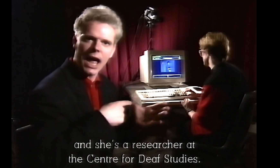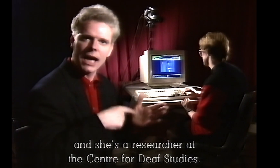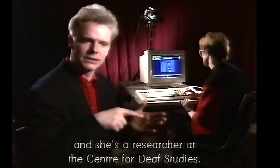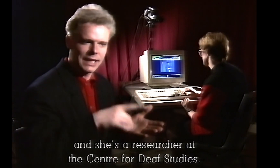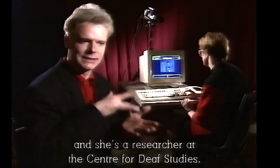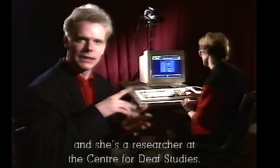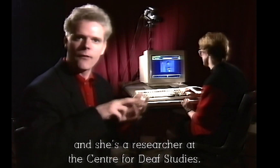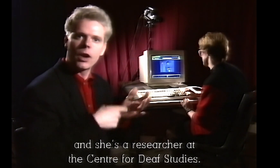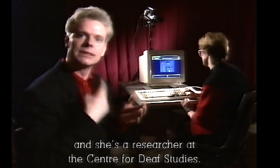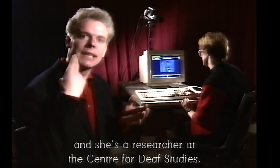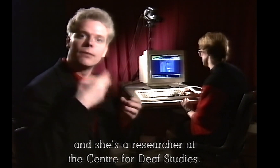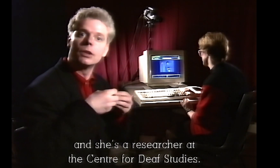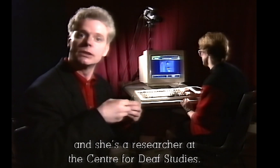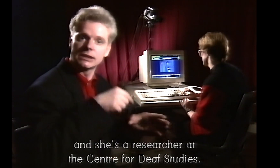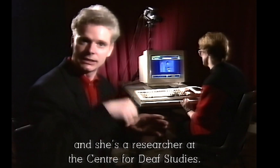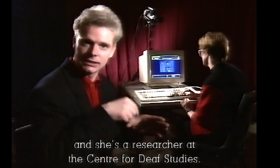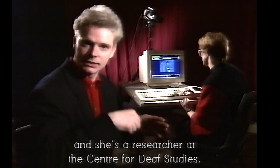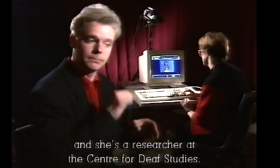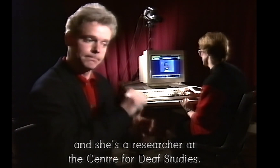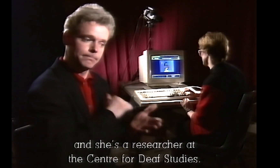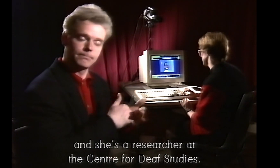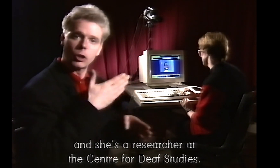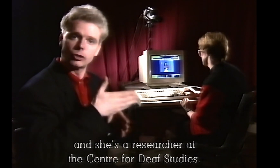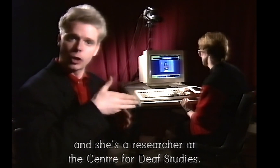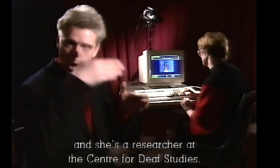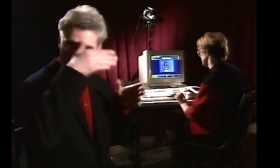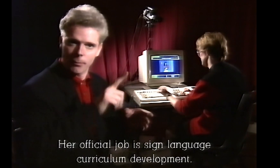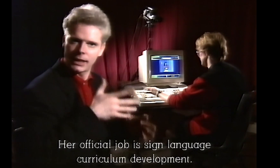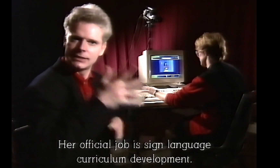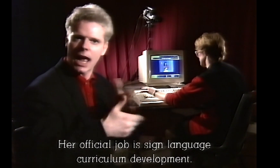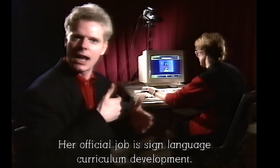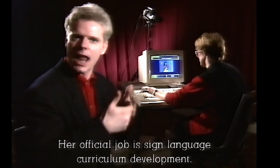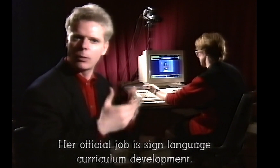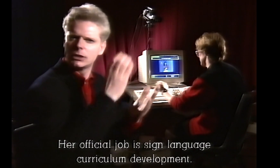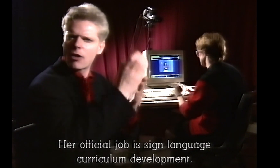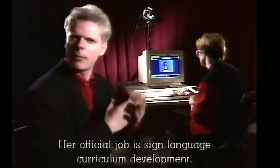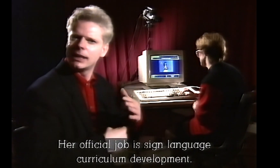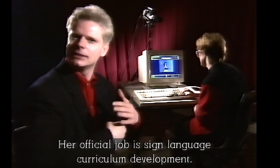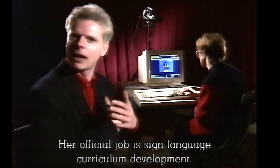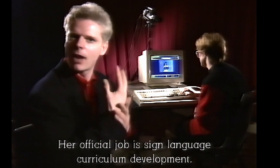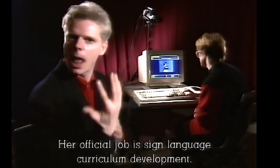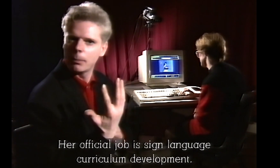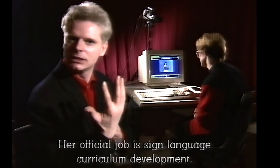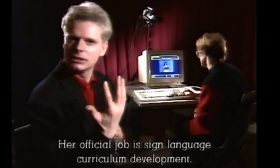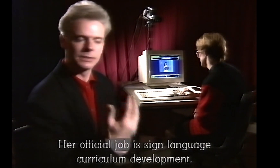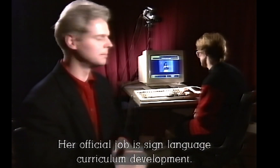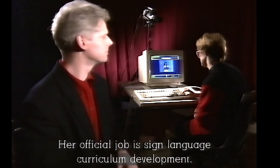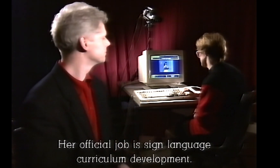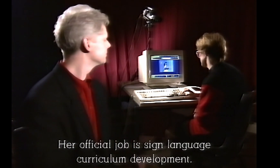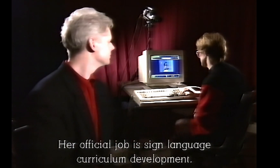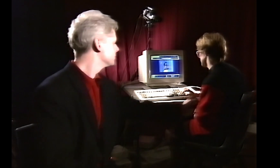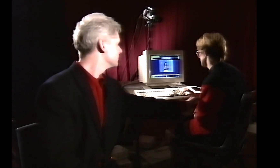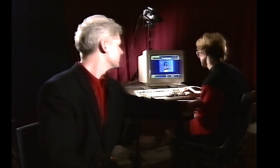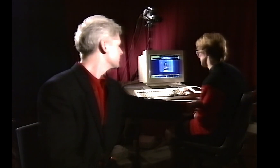to help teach sign language. Now, the lady working on it at the moment is Linda Day, and she's a researcher here at the Centre for Deaf